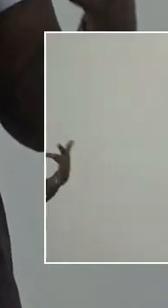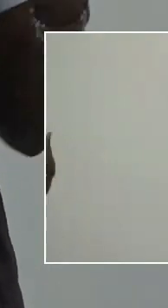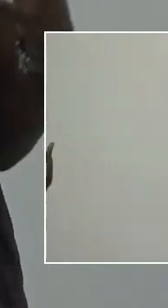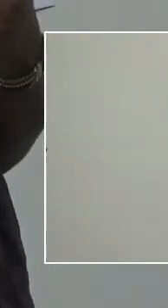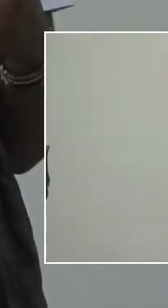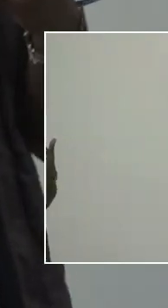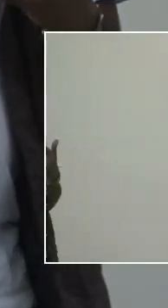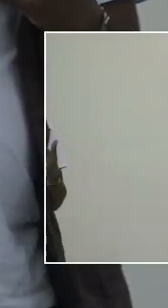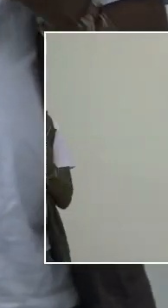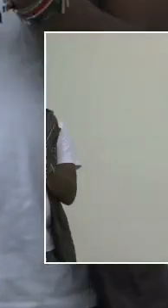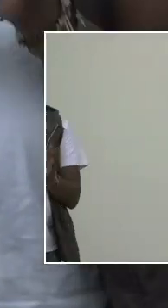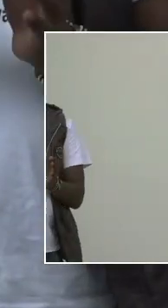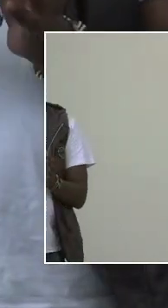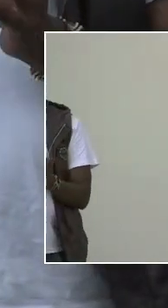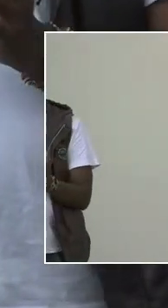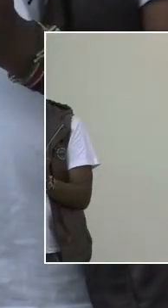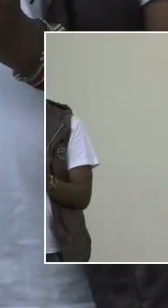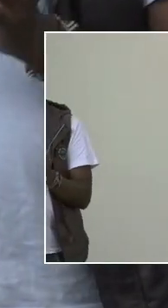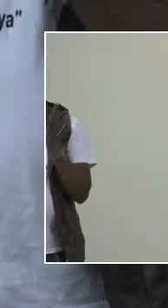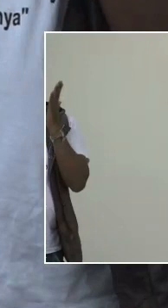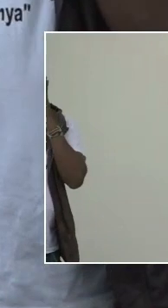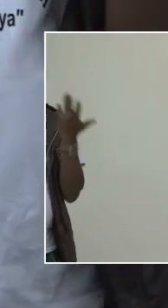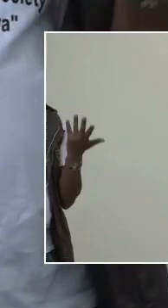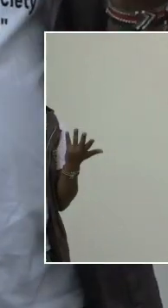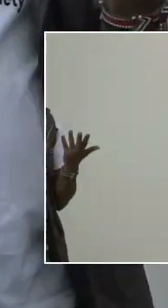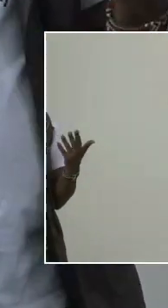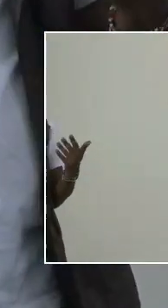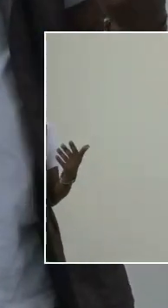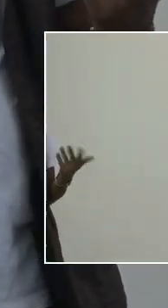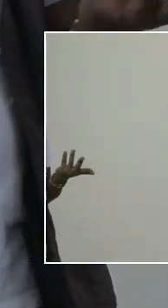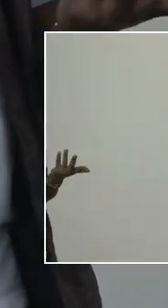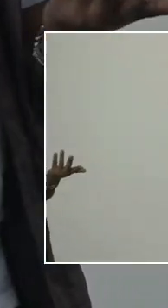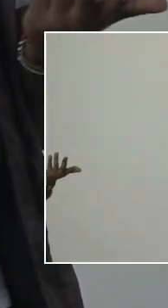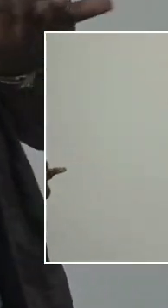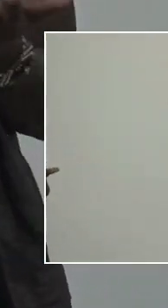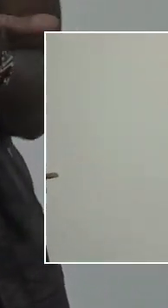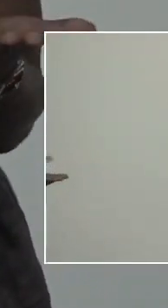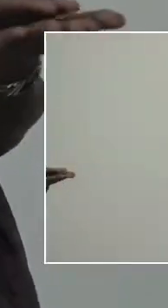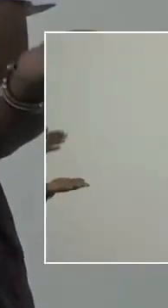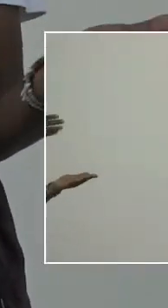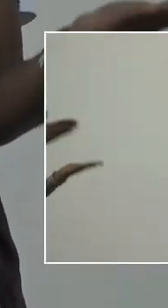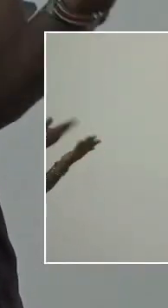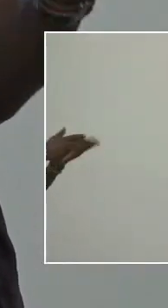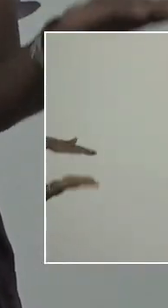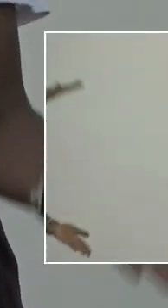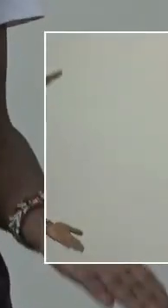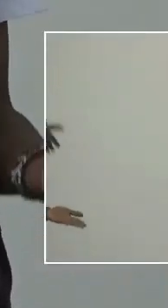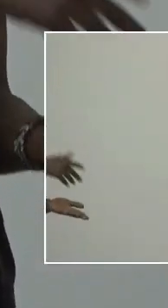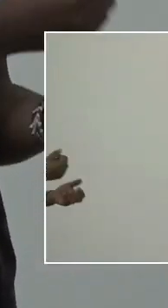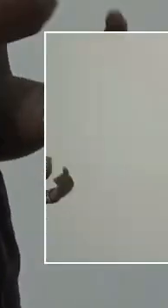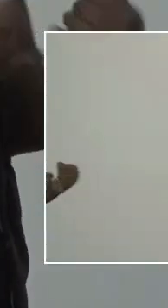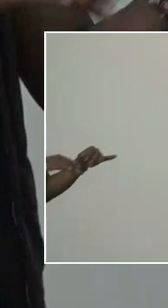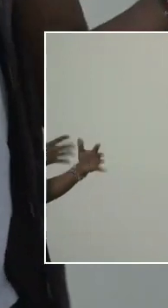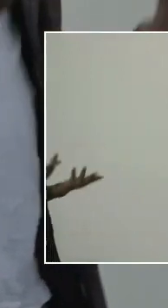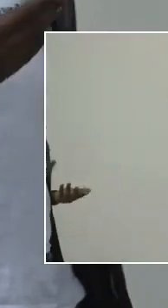didn't. So my concern is to KRA. Where are deaf people there? I don't see